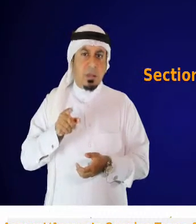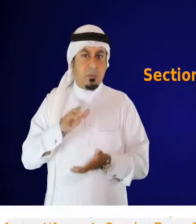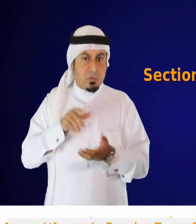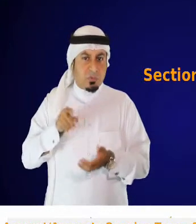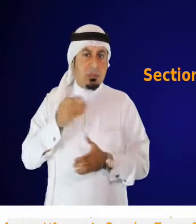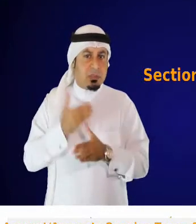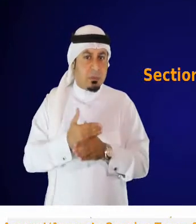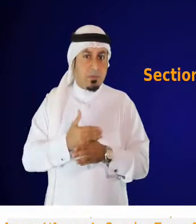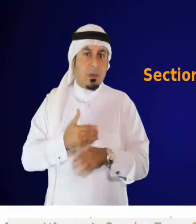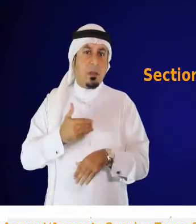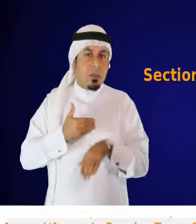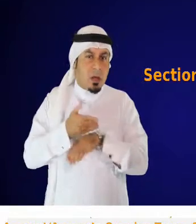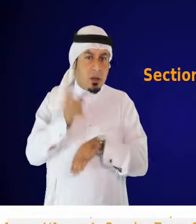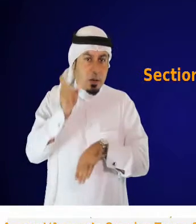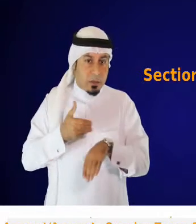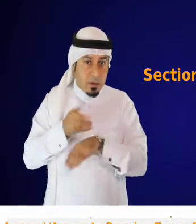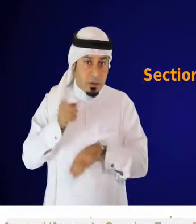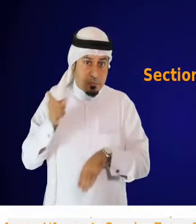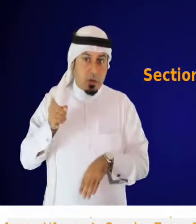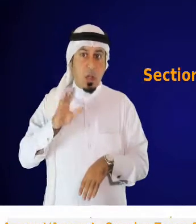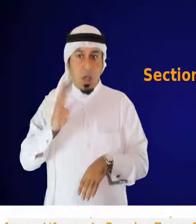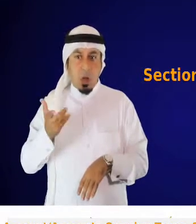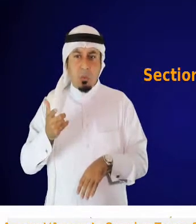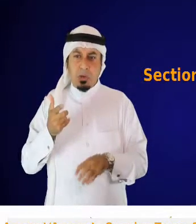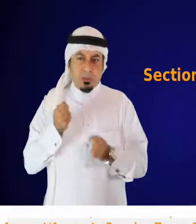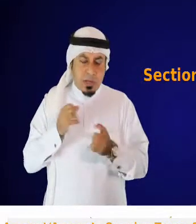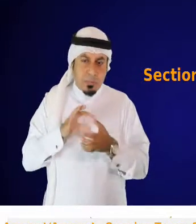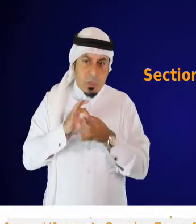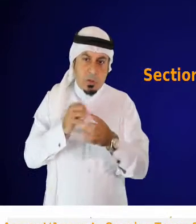customer's delay or failure to give such notification.